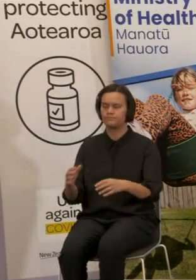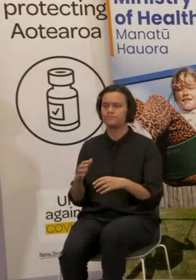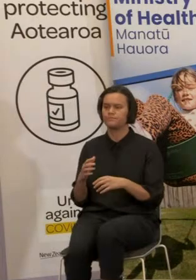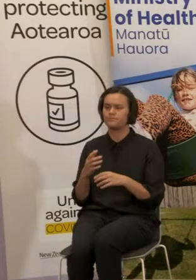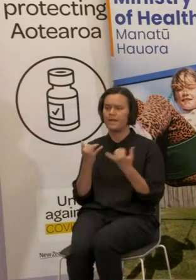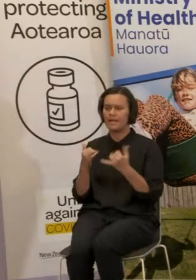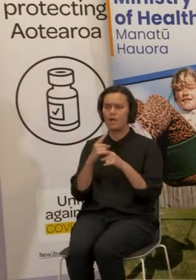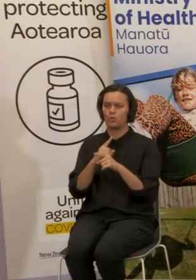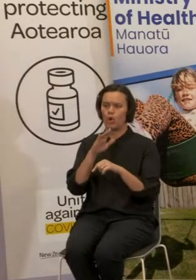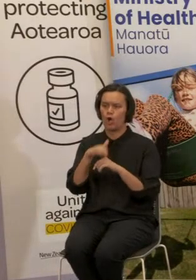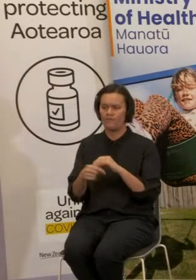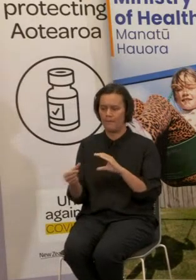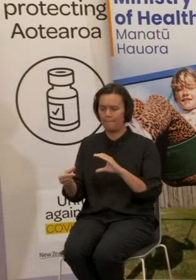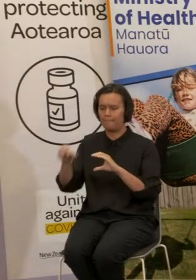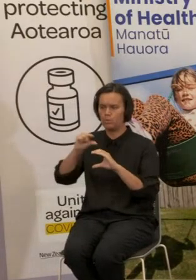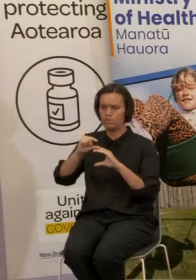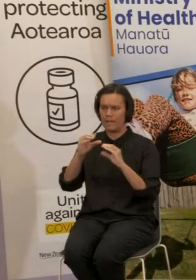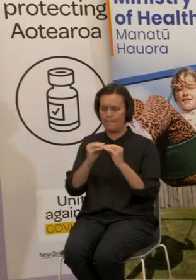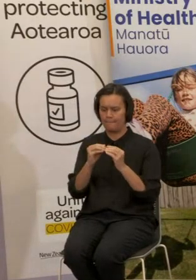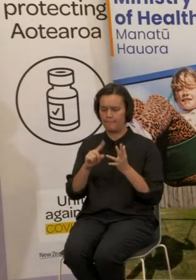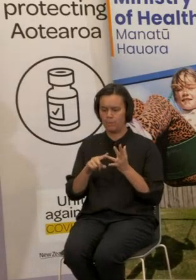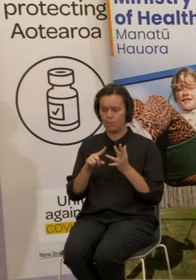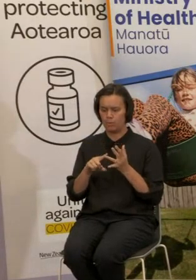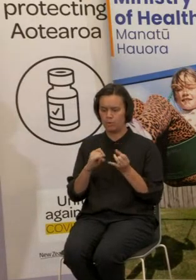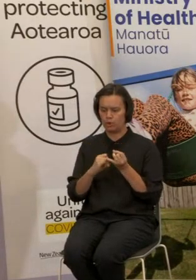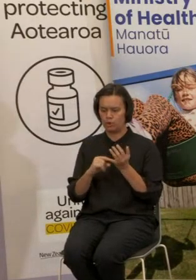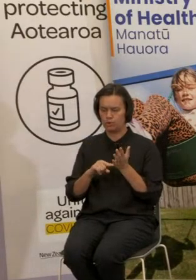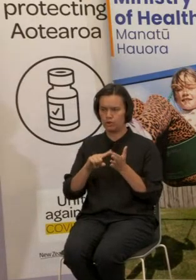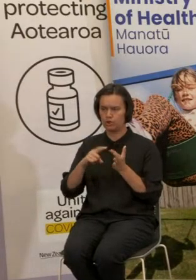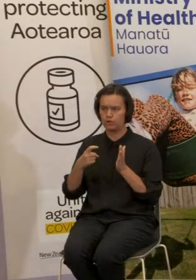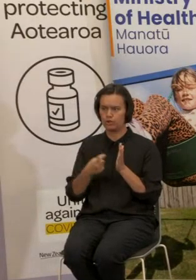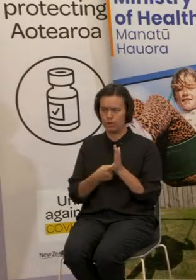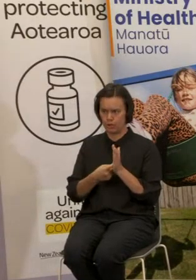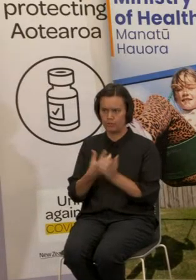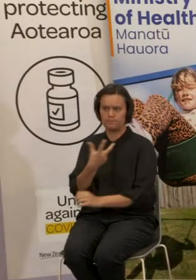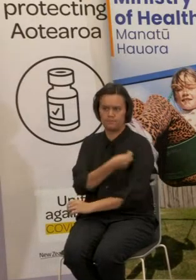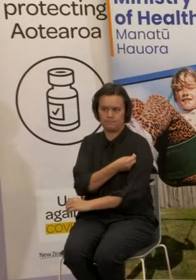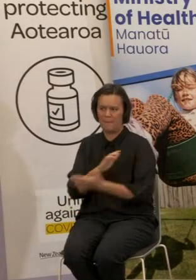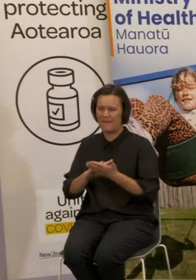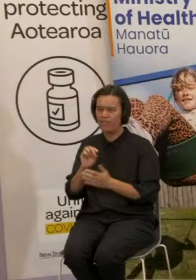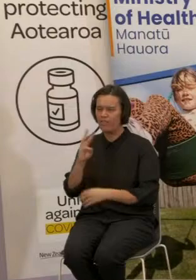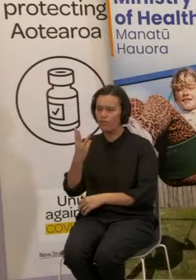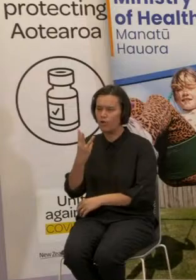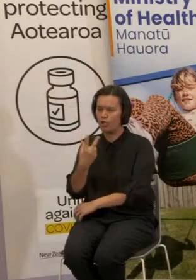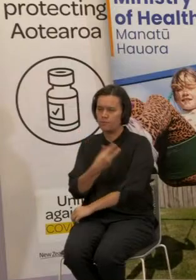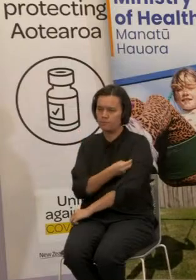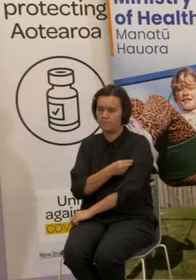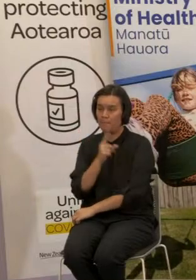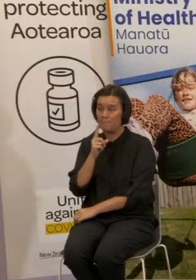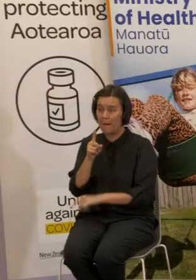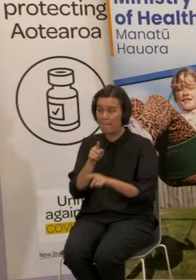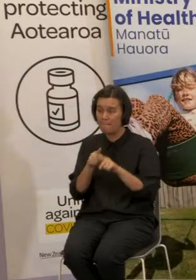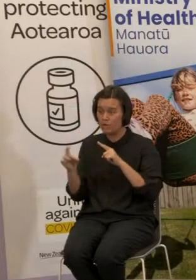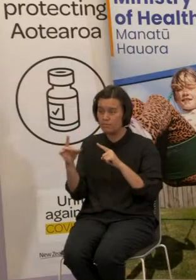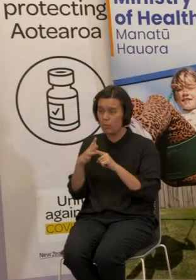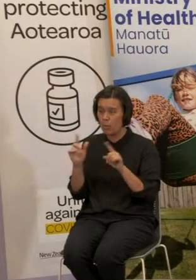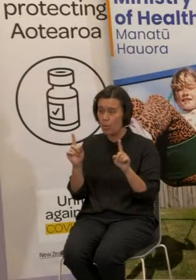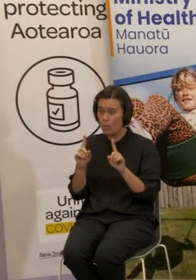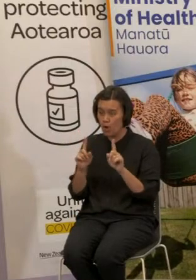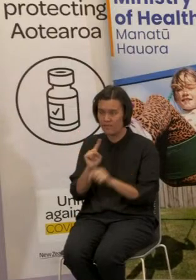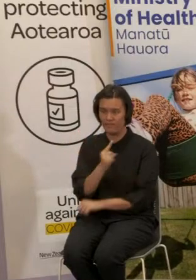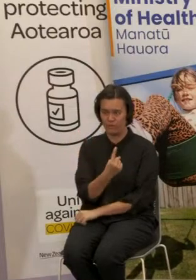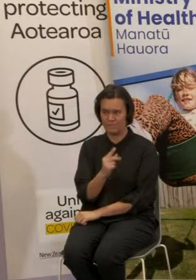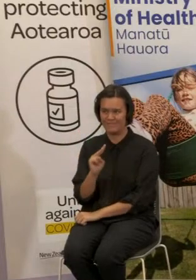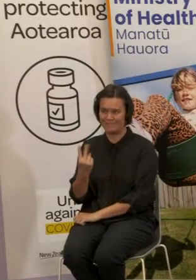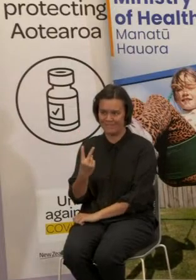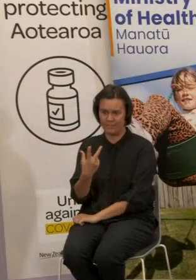really clear that first and second doses matter the most, that we must continue our primary focus on keeping